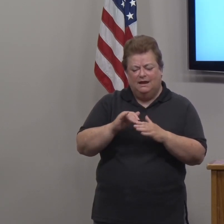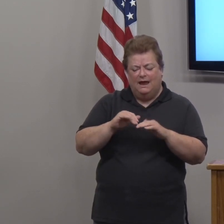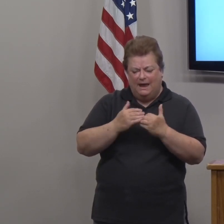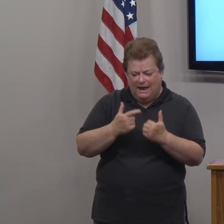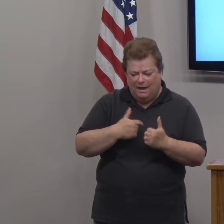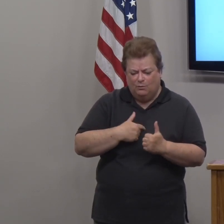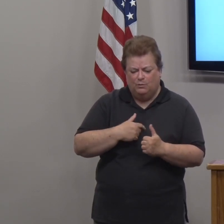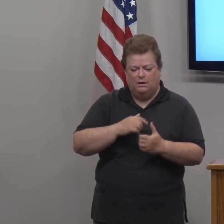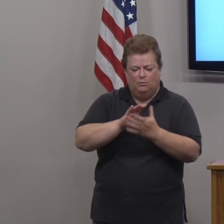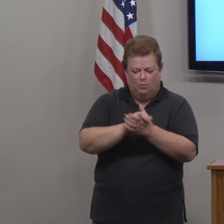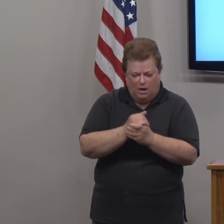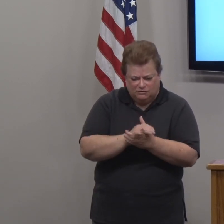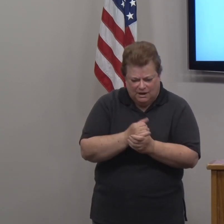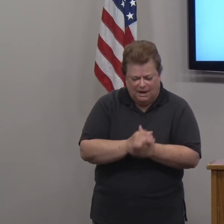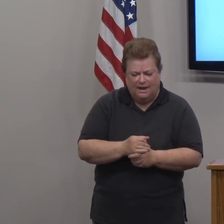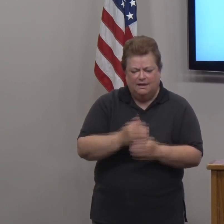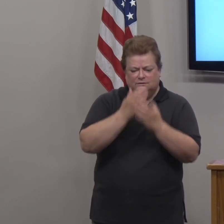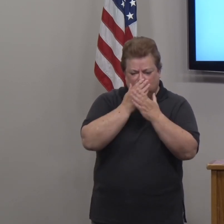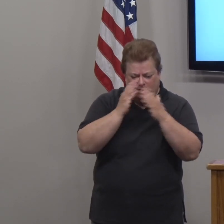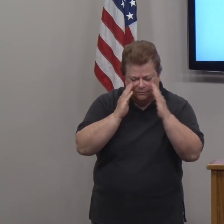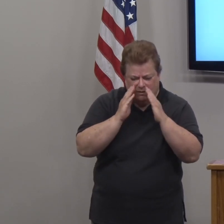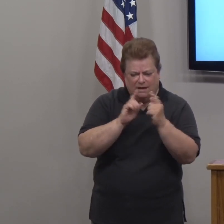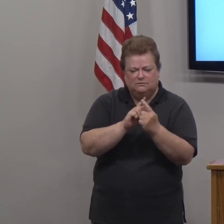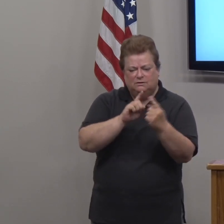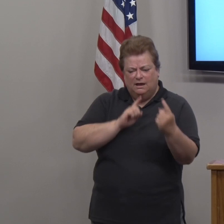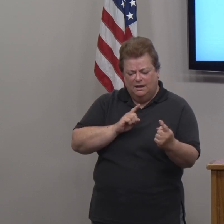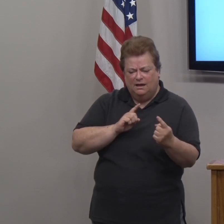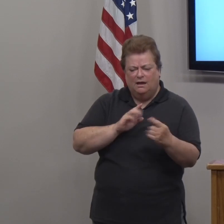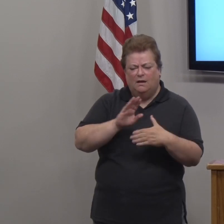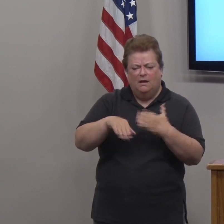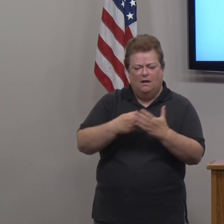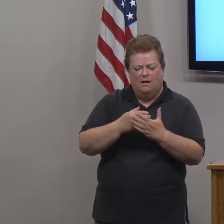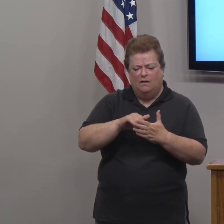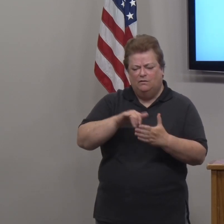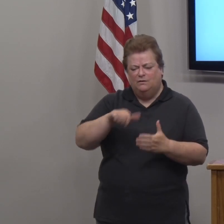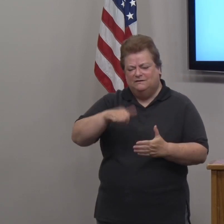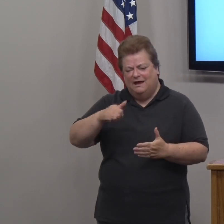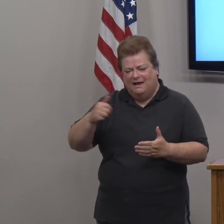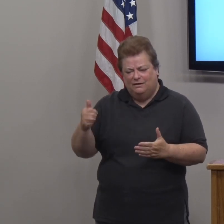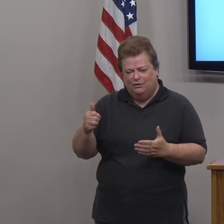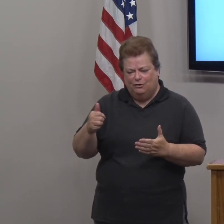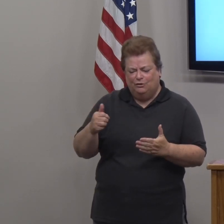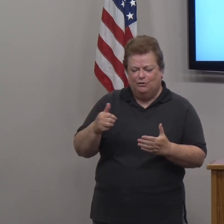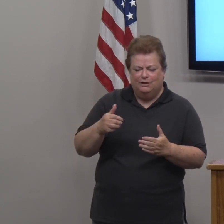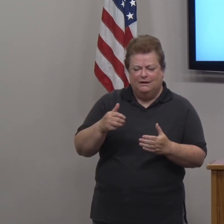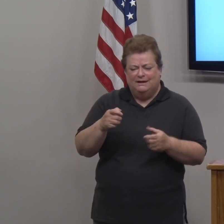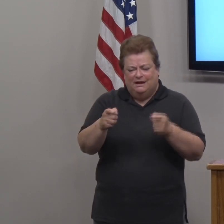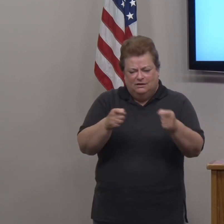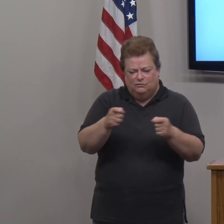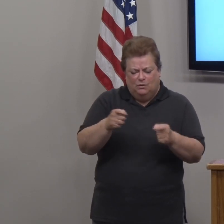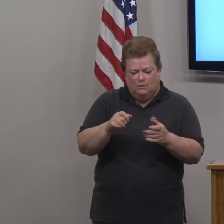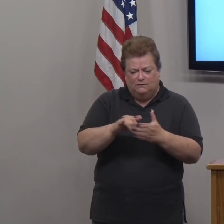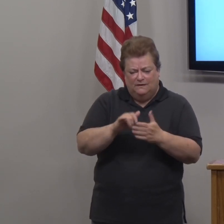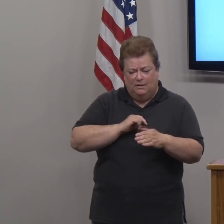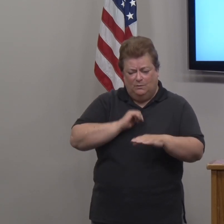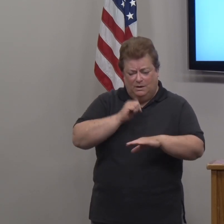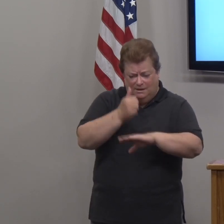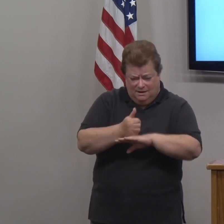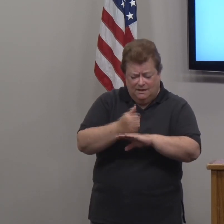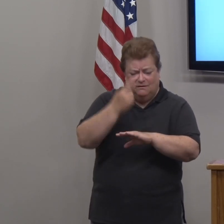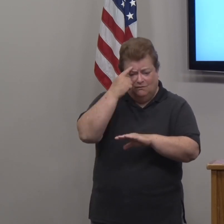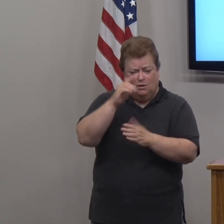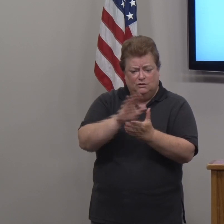washing hands, wearing masks, keeping a distance, and all the other kinds of administrative and engineering controls that are in place in schools to